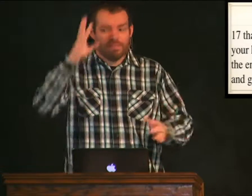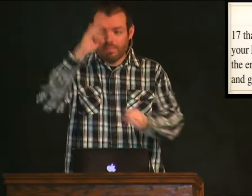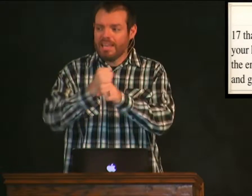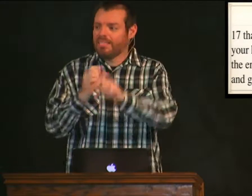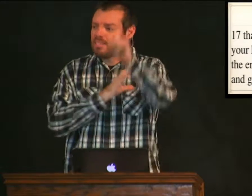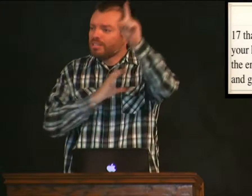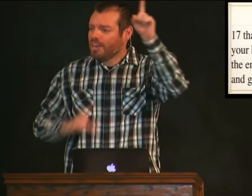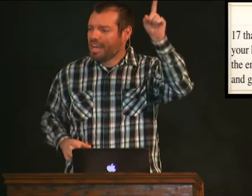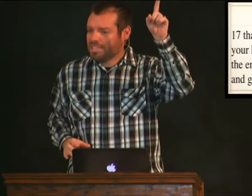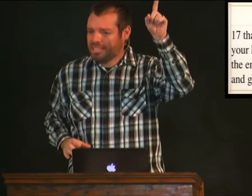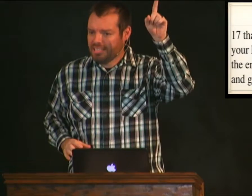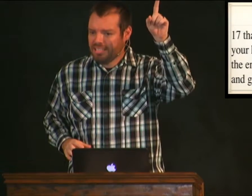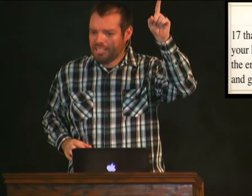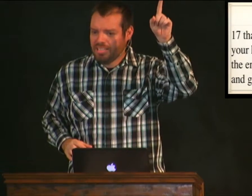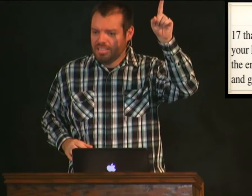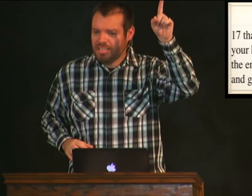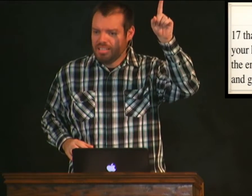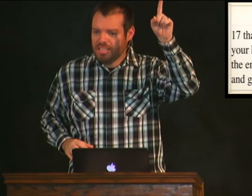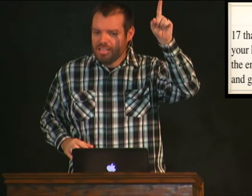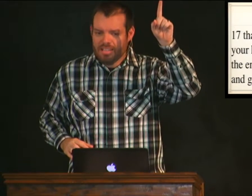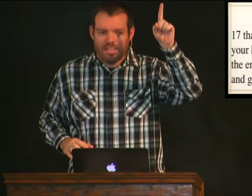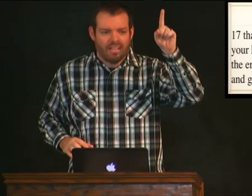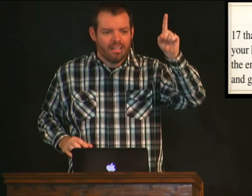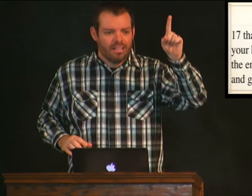So it's faith in Christ.